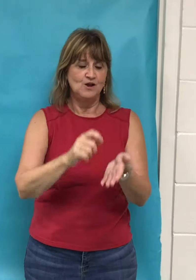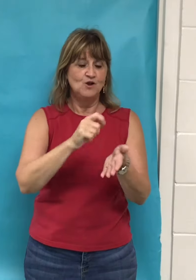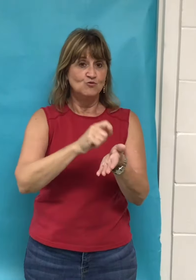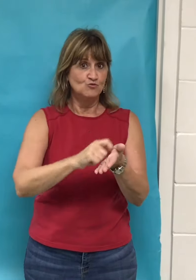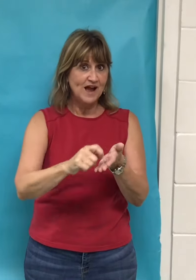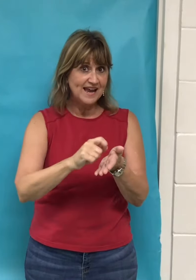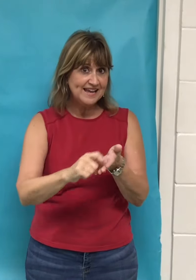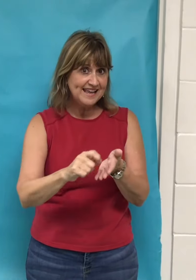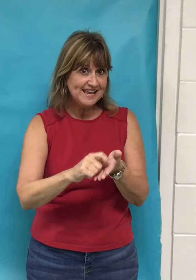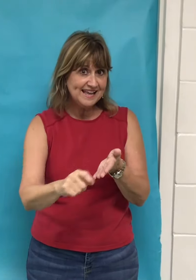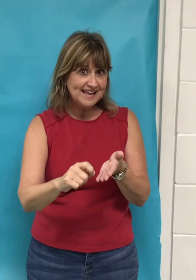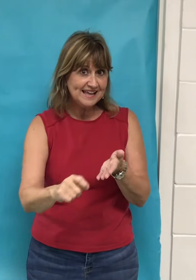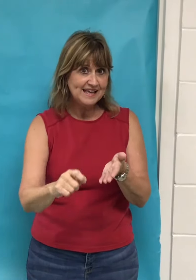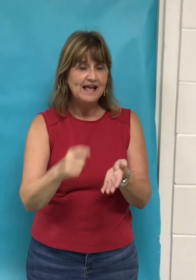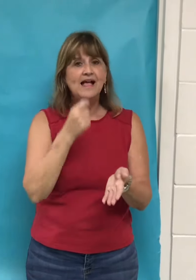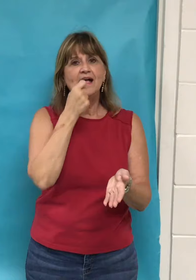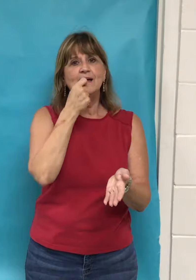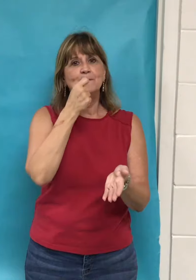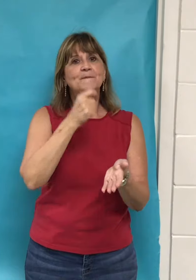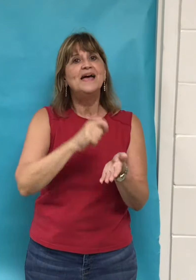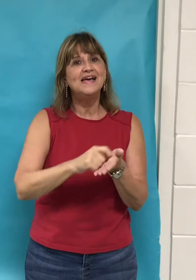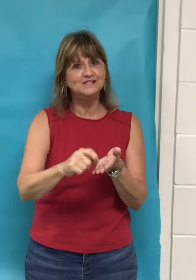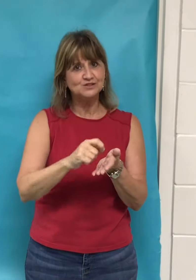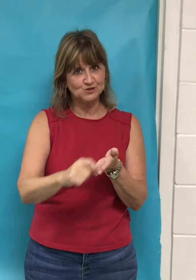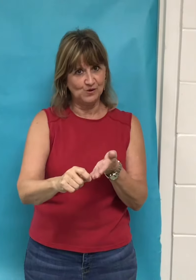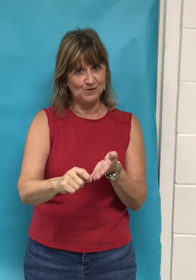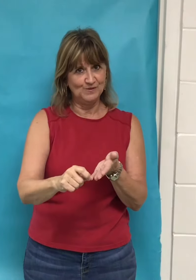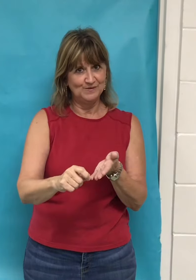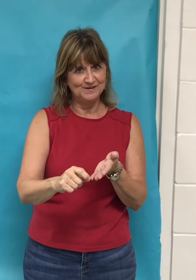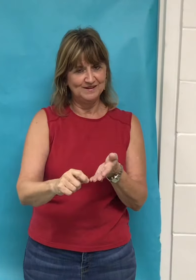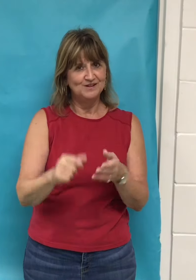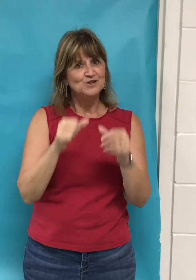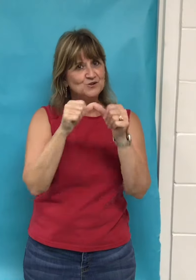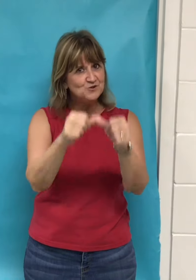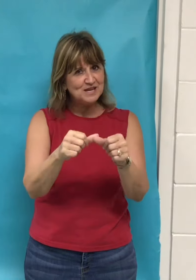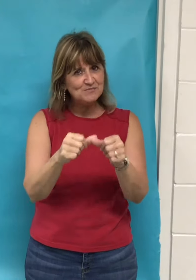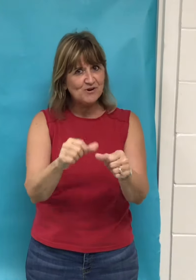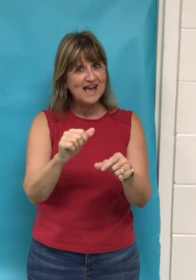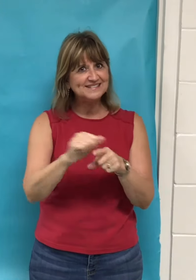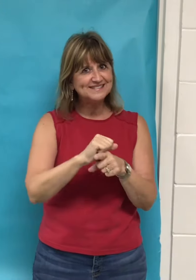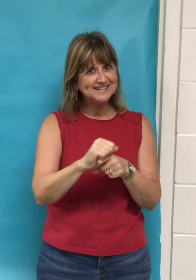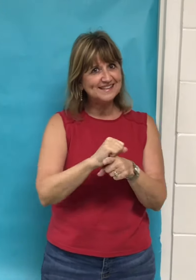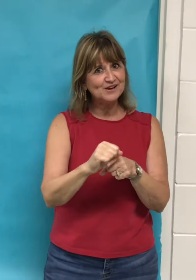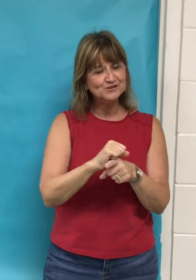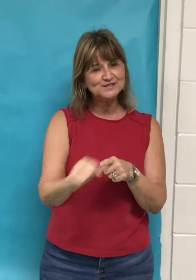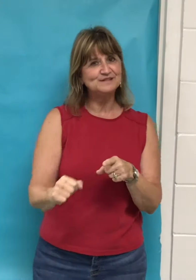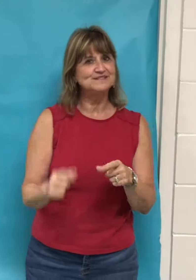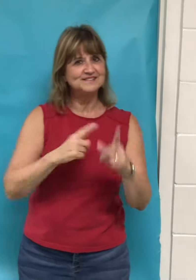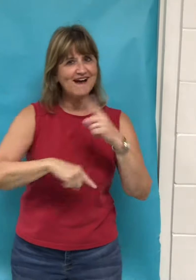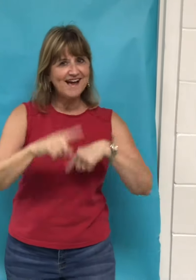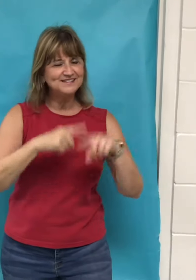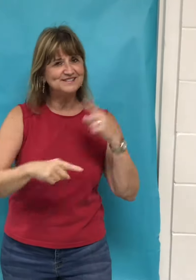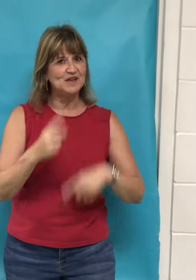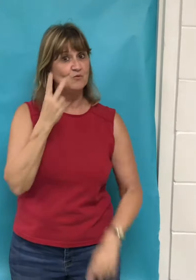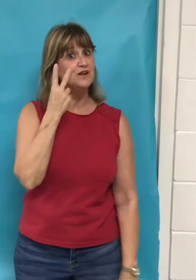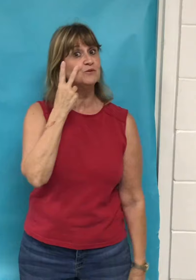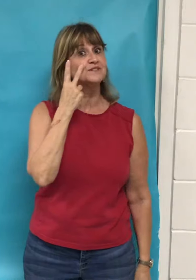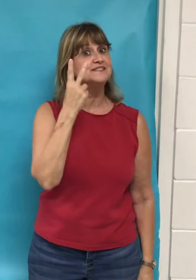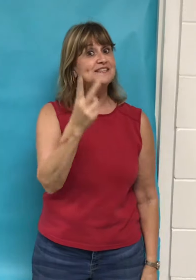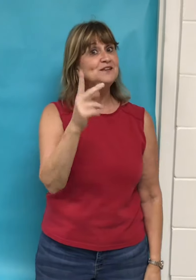Writing. And pencil. You keep practicing those signs and we will see